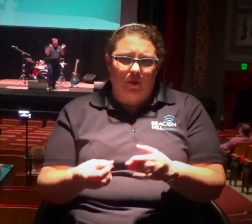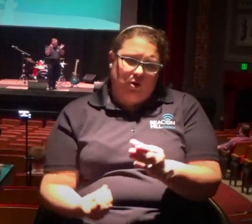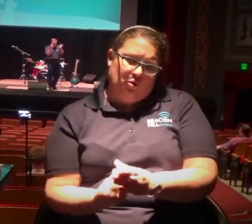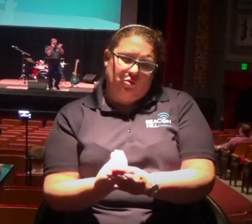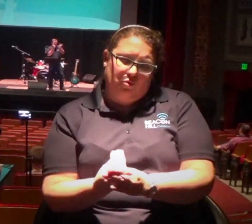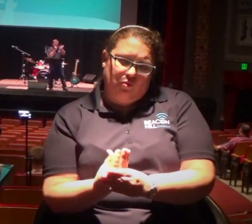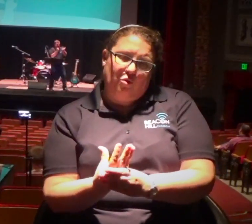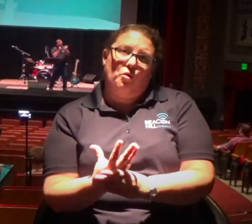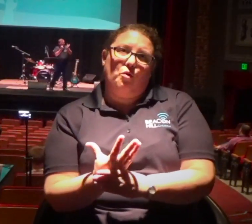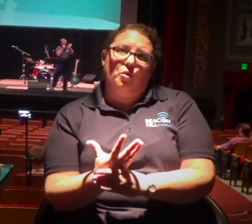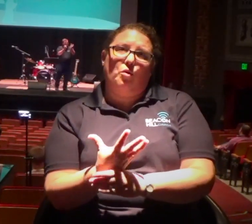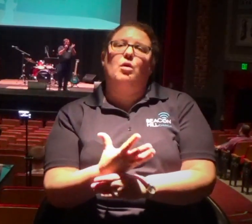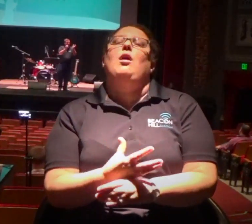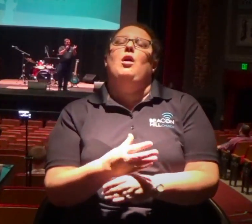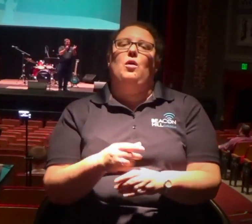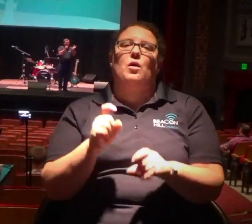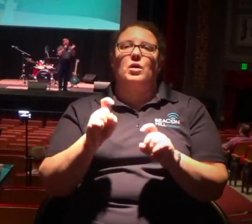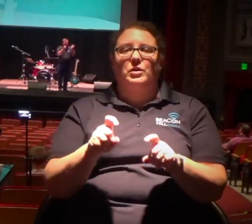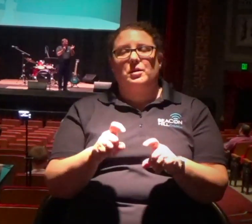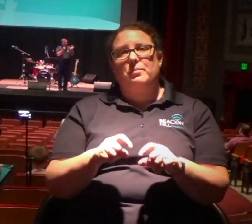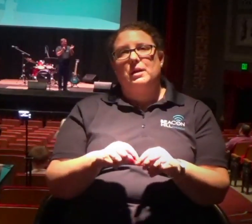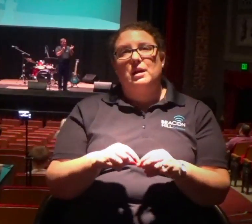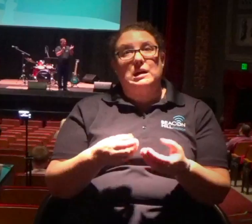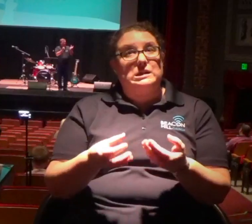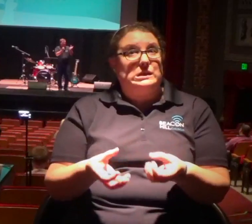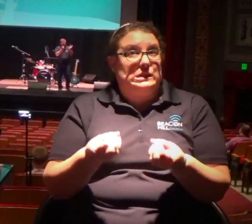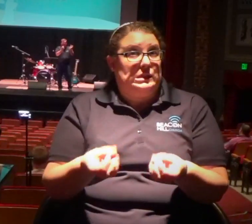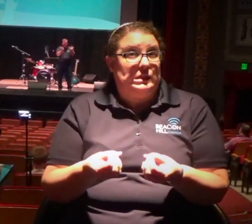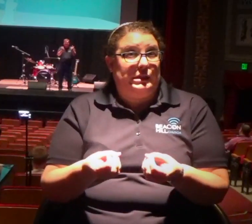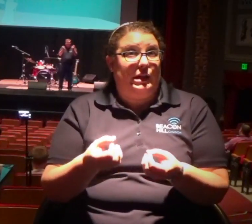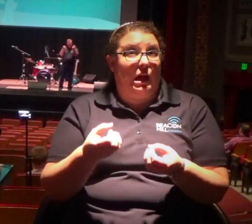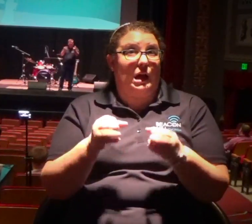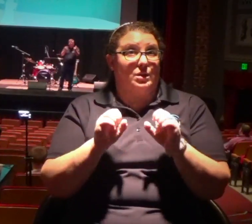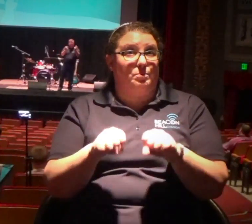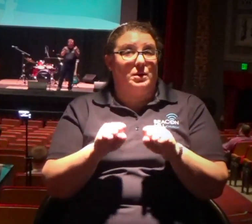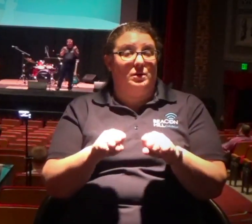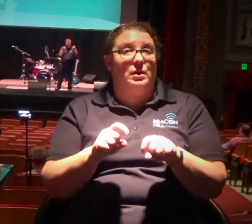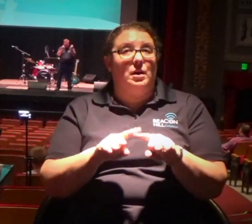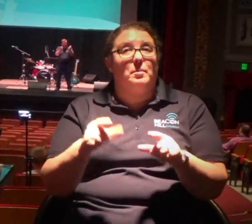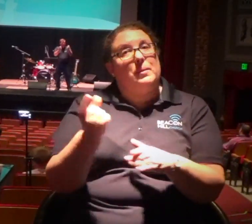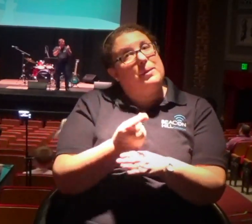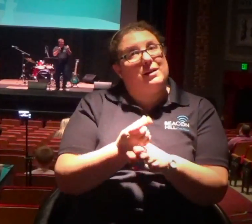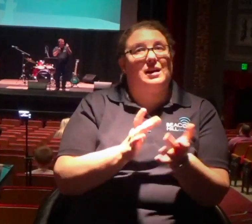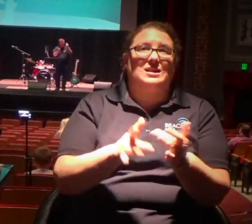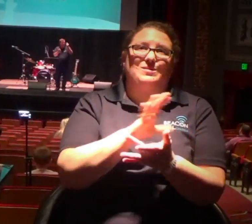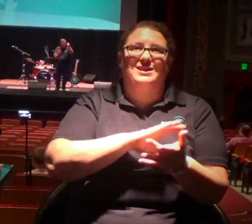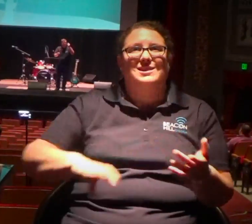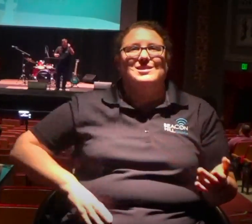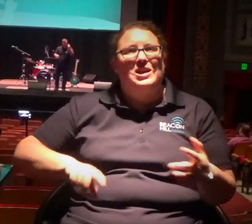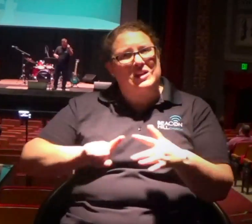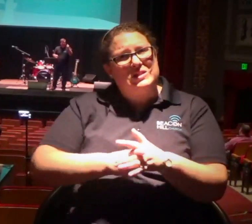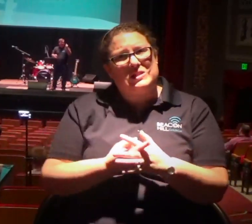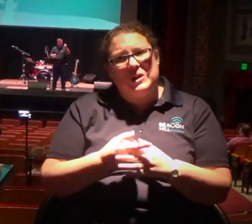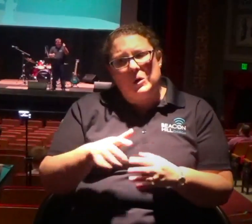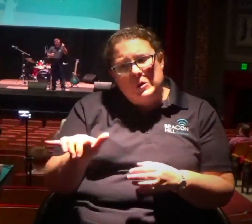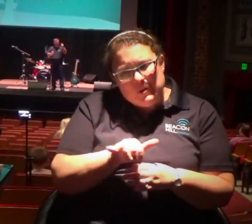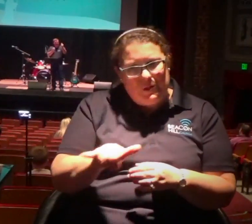be fragile as can be. And yet, the gospel of Jesus Christ started off like a mustard seed out